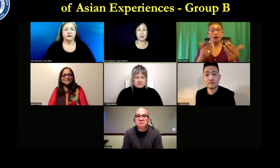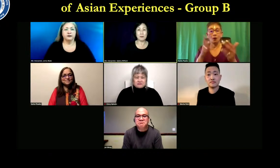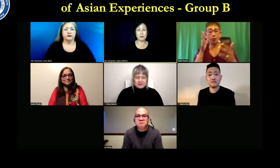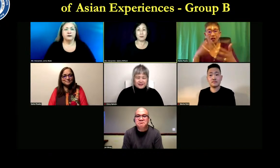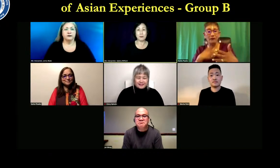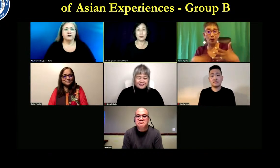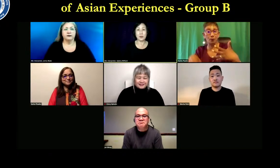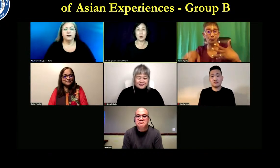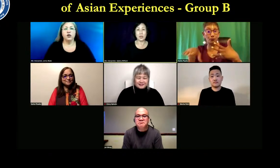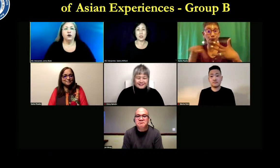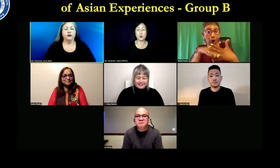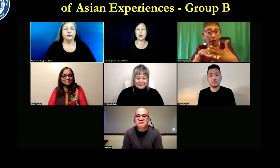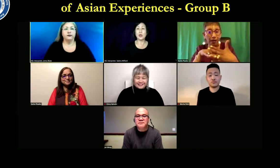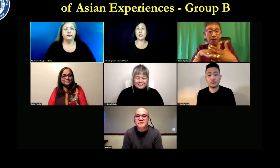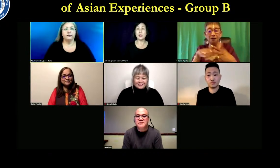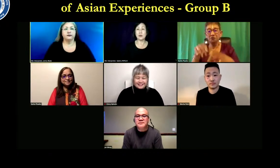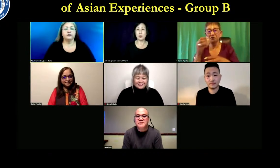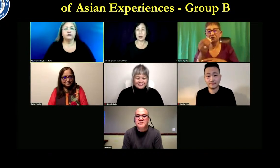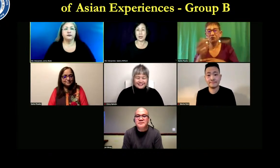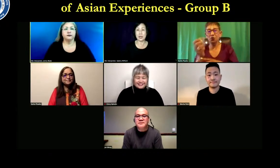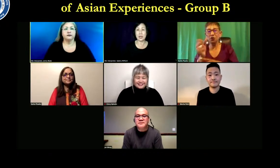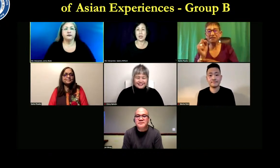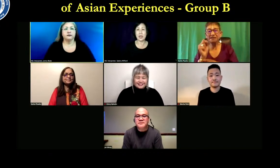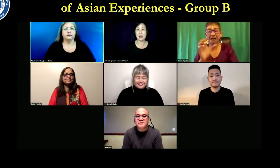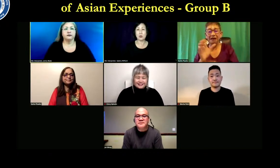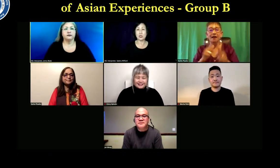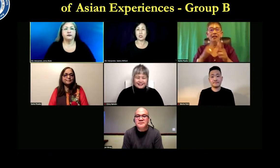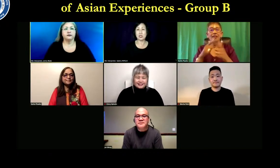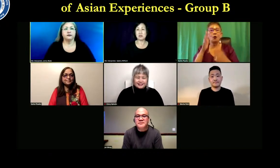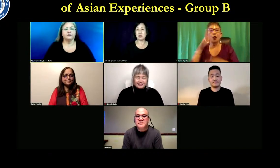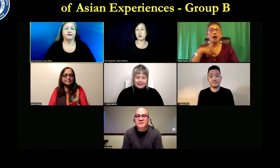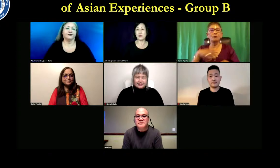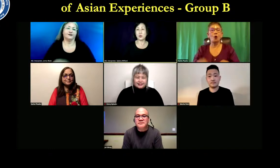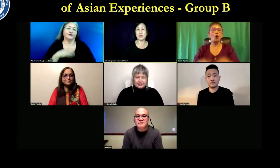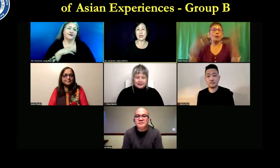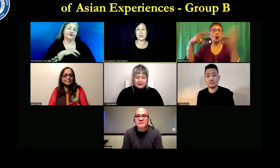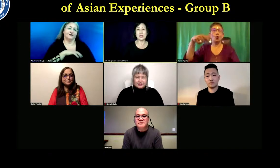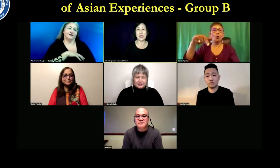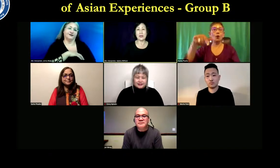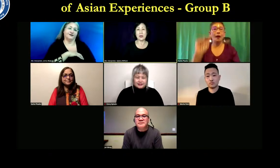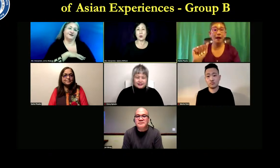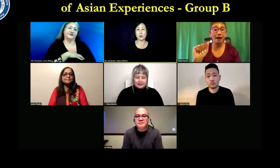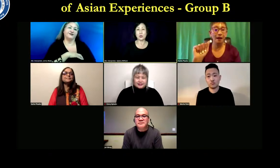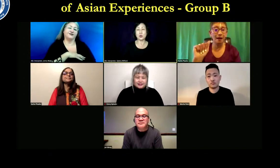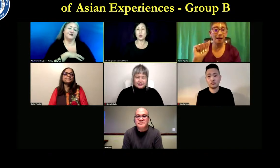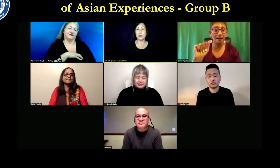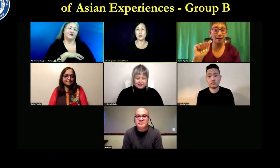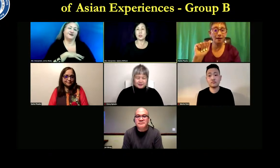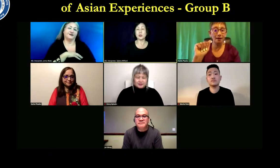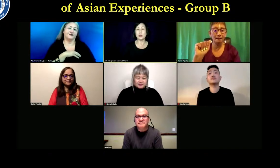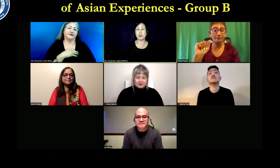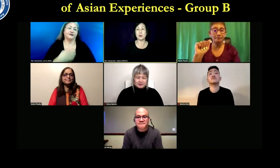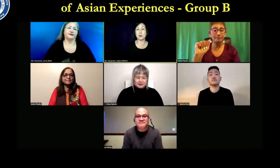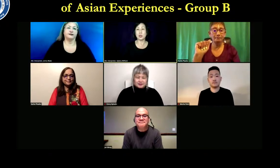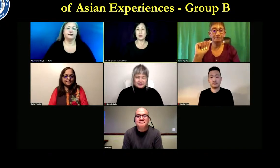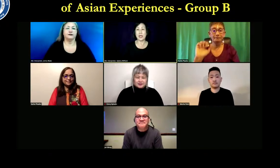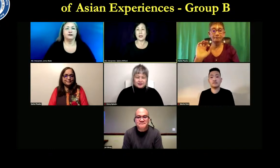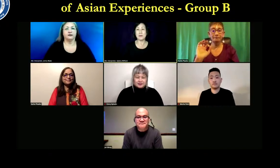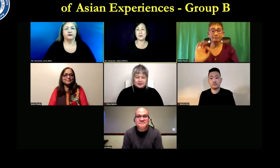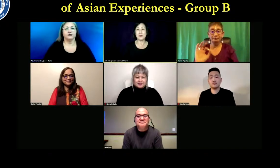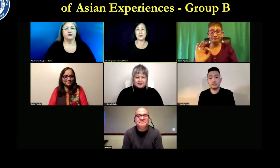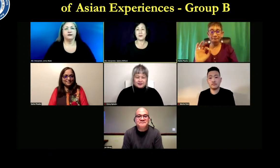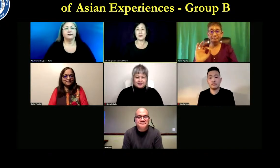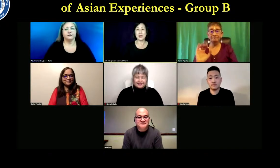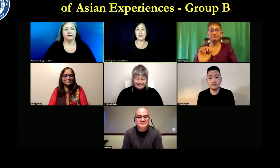to say something? No. Okay, so we'll go ahead and have a break. We'll just do a few seconds, and then what we'll do is we'll open to